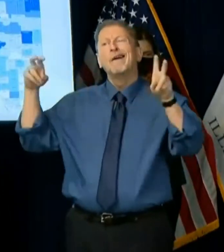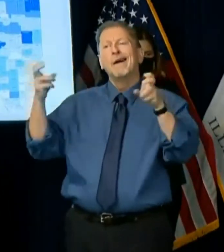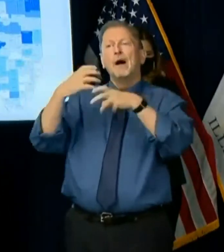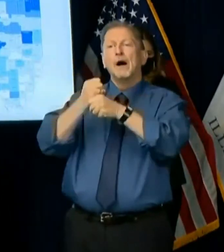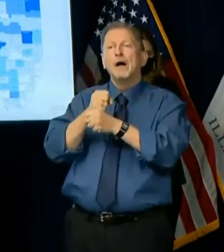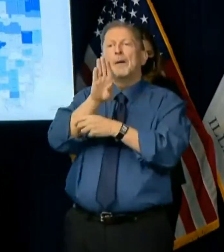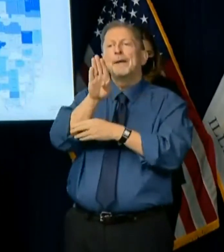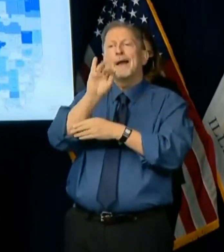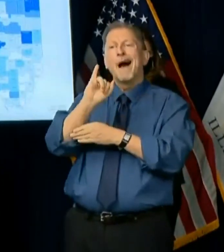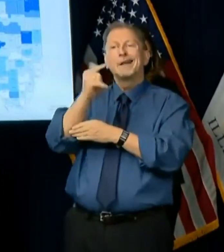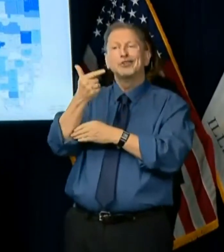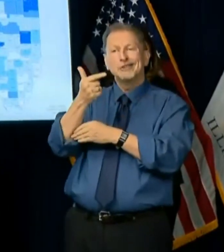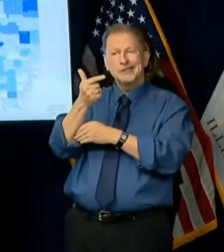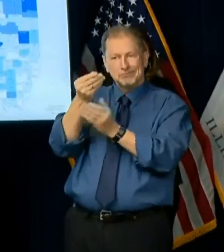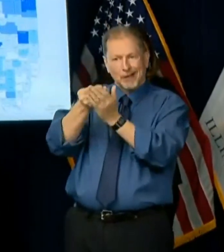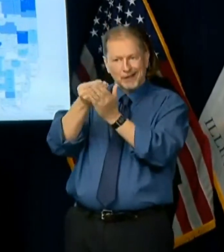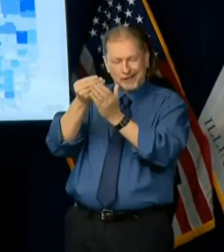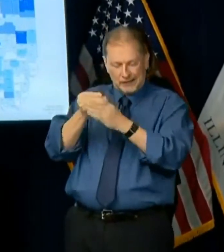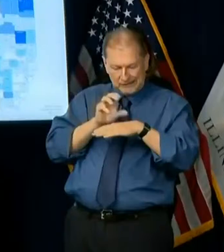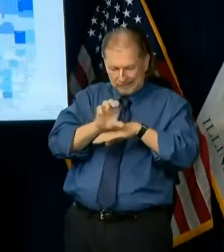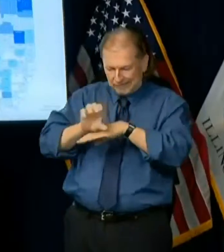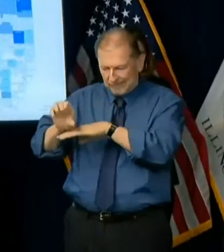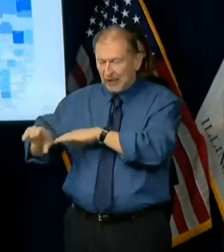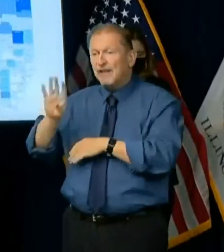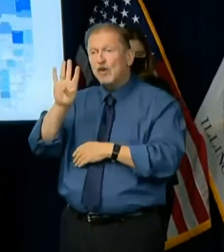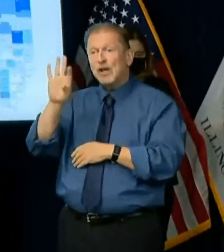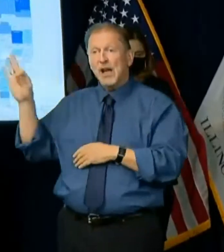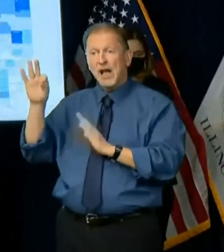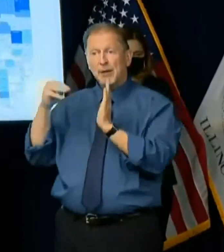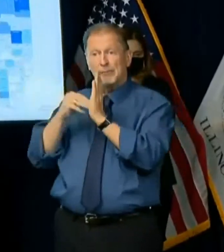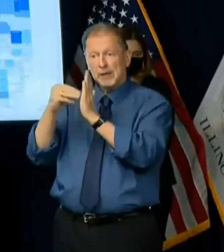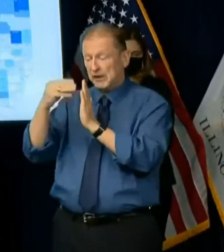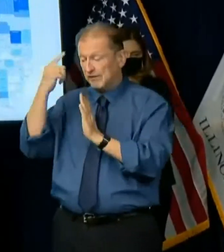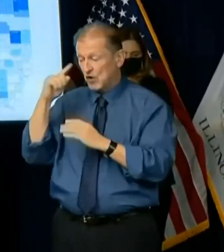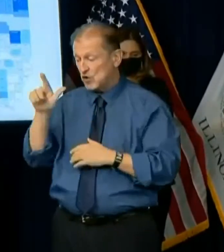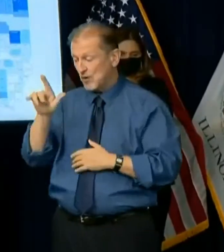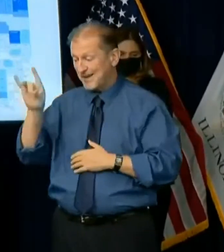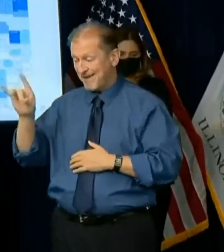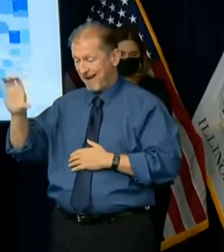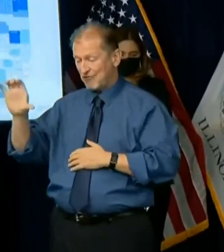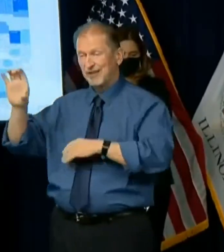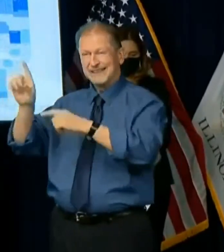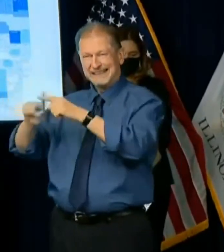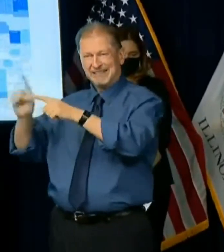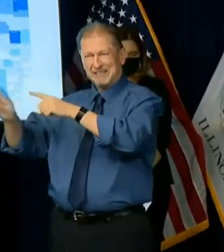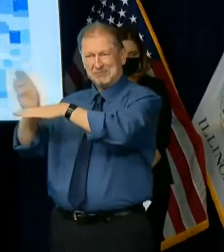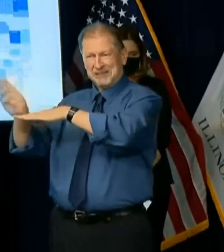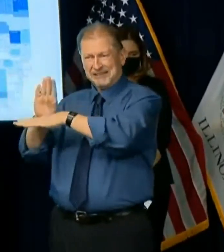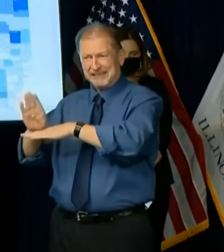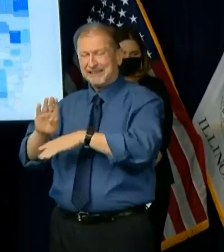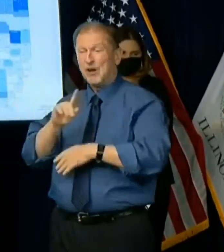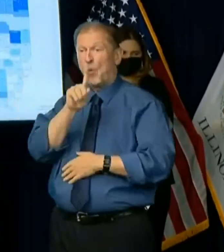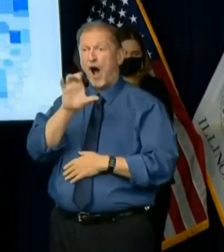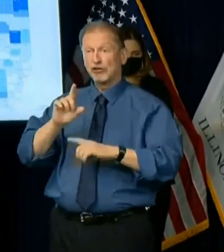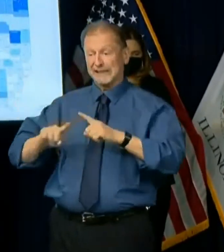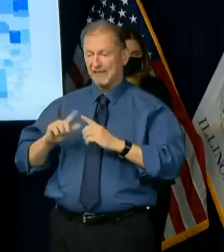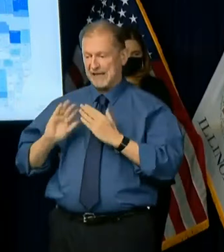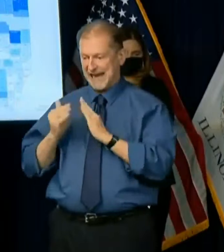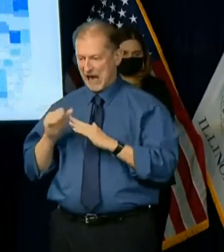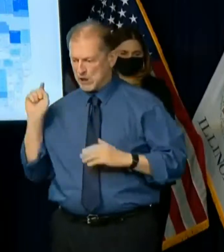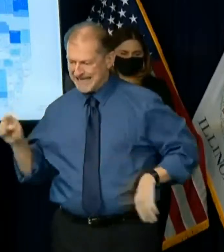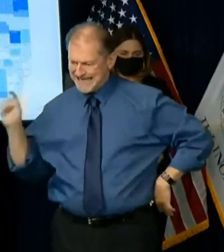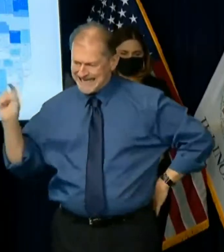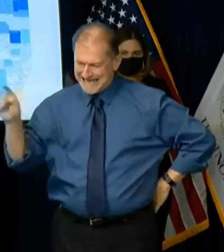COVID-19, $49 million to more than 2,800 businesses in over 400 Illinois cities and towns